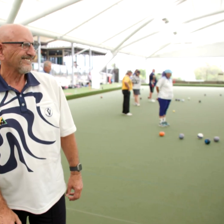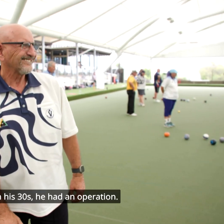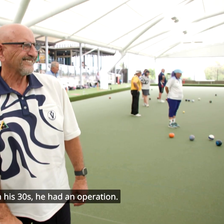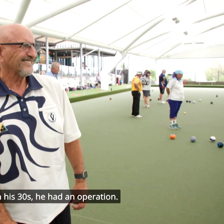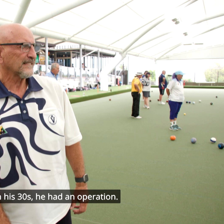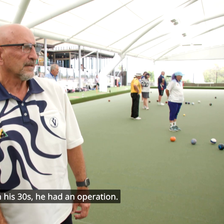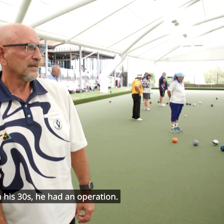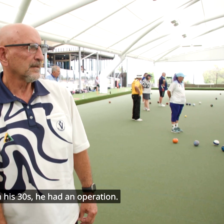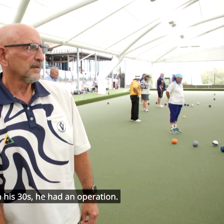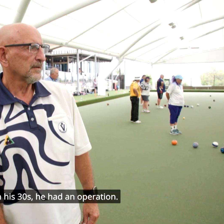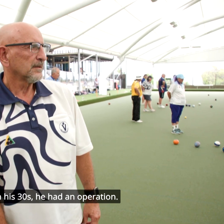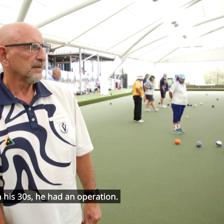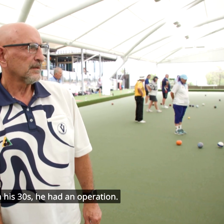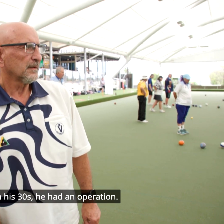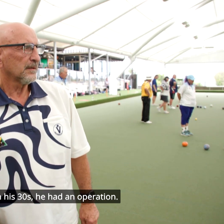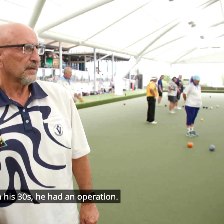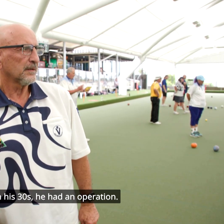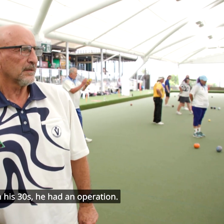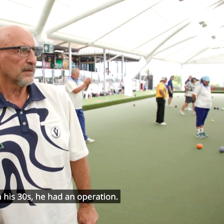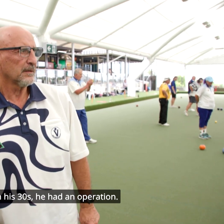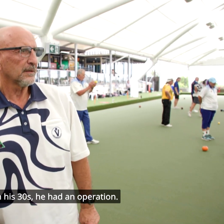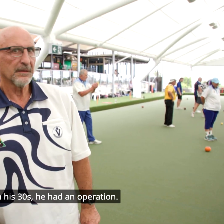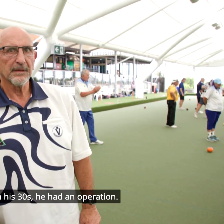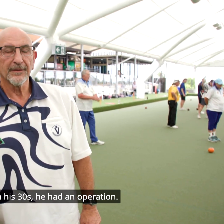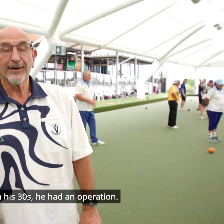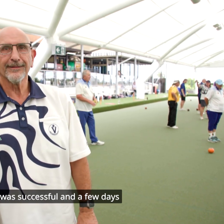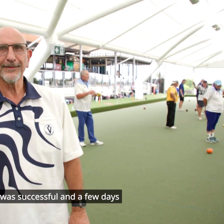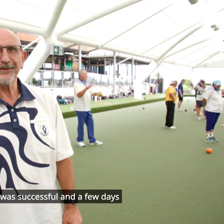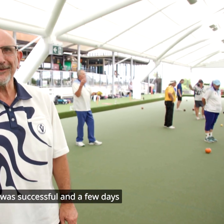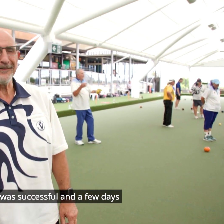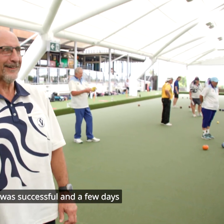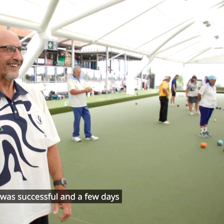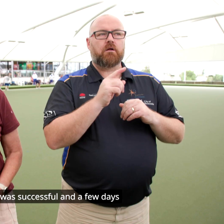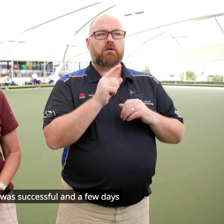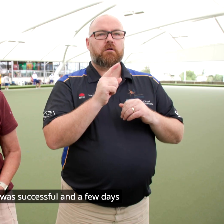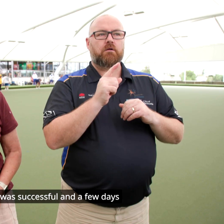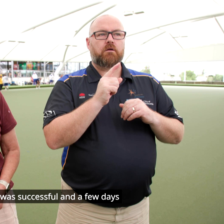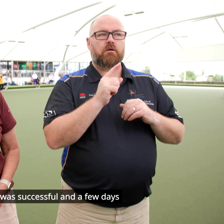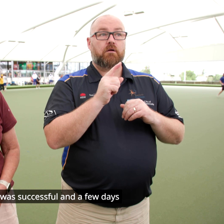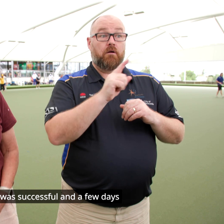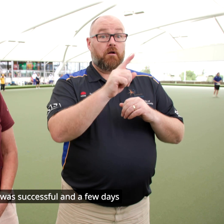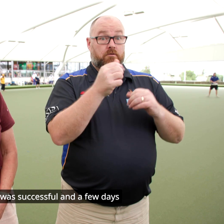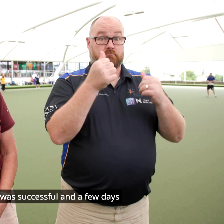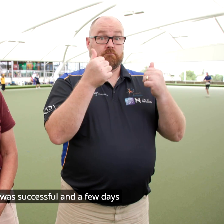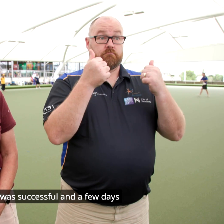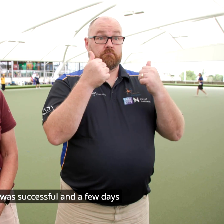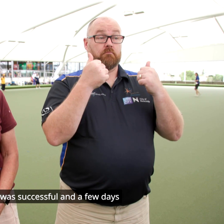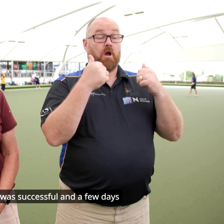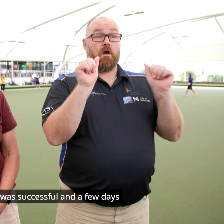In his 30s, he had an operation. It was successful, and a